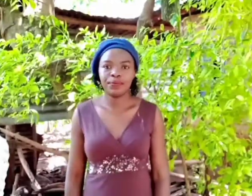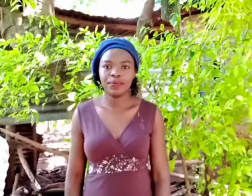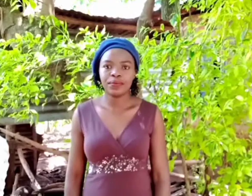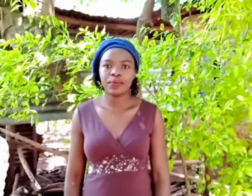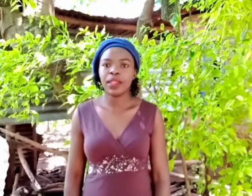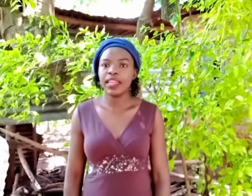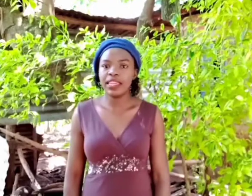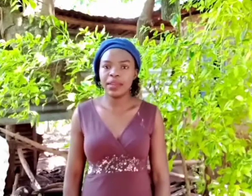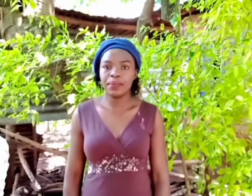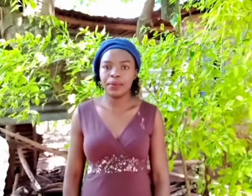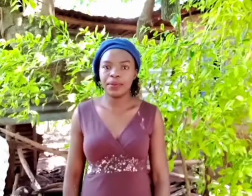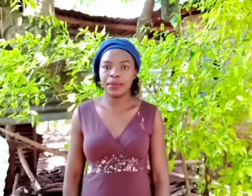Deep.